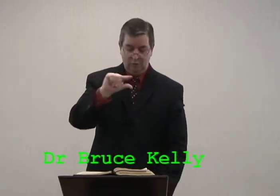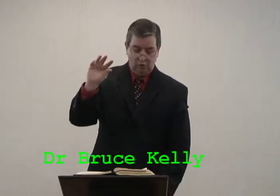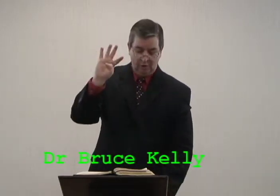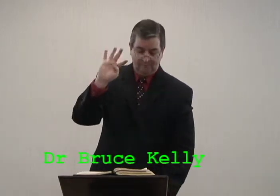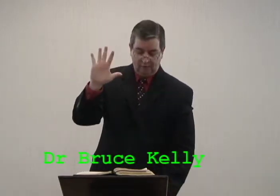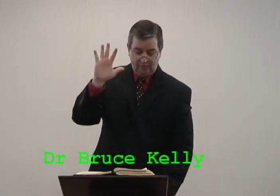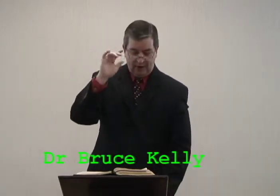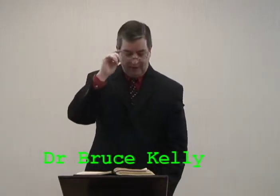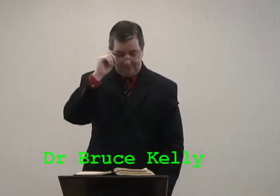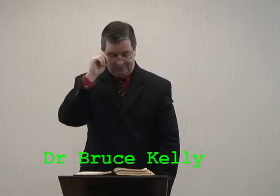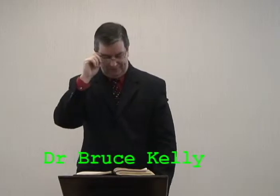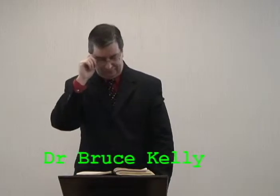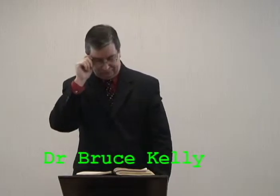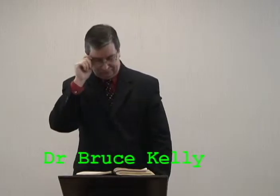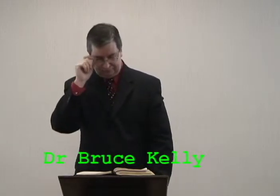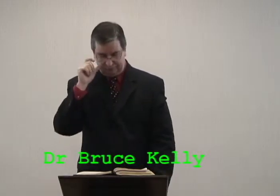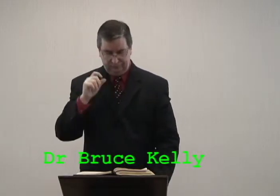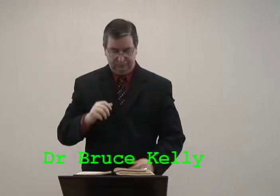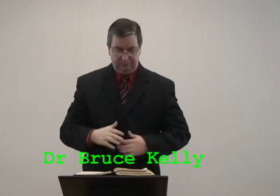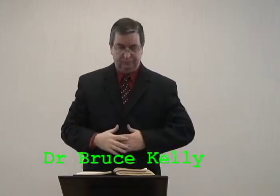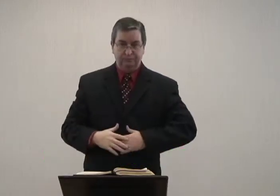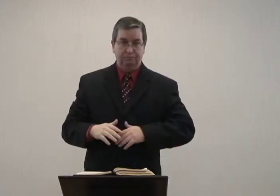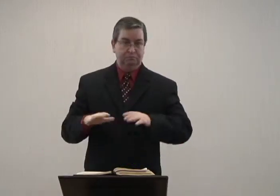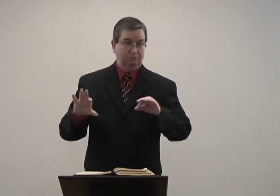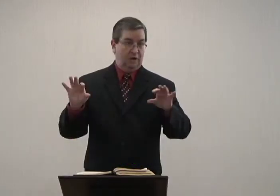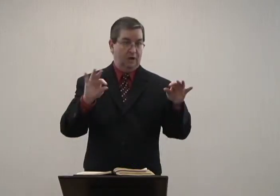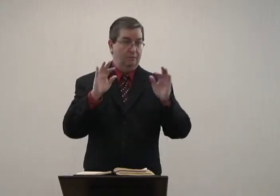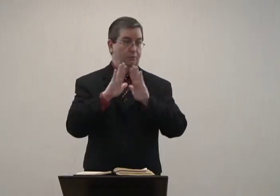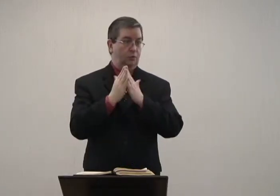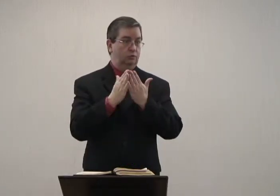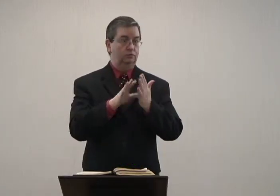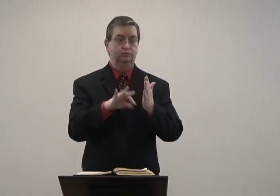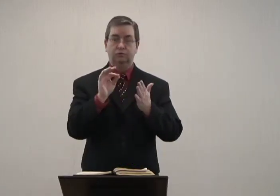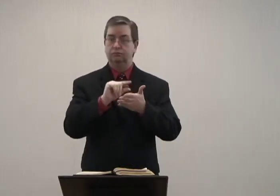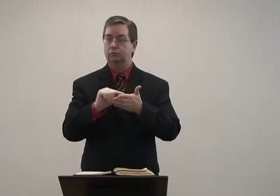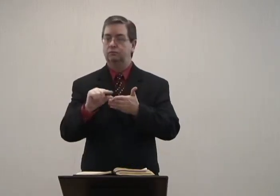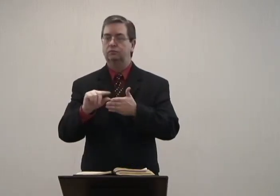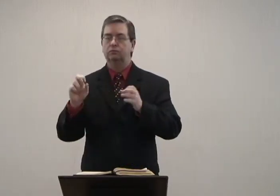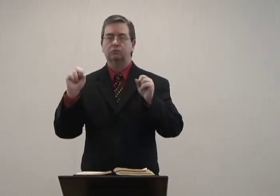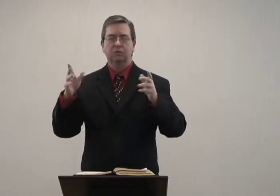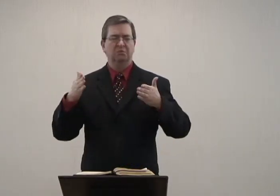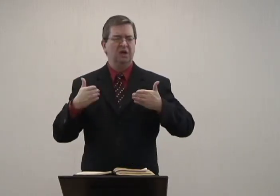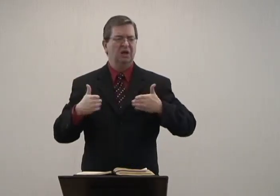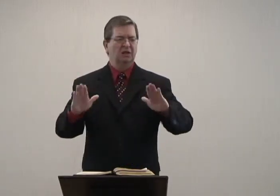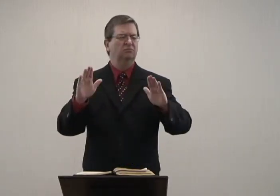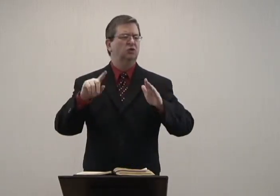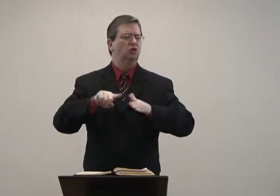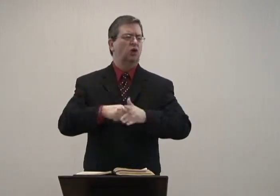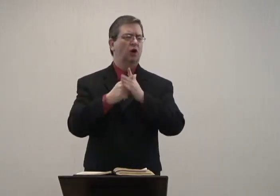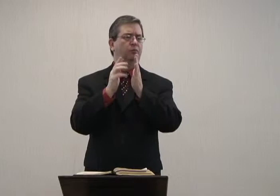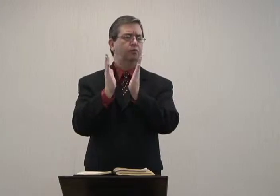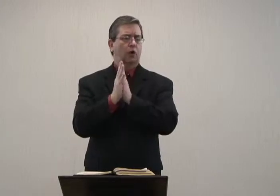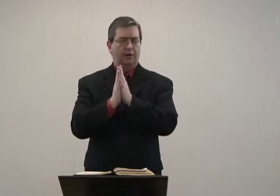Luke chapter 19, verse 45. Everybody find the verse? Okay, let's stand and